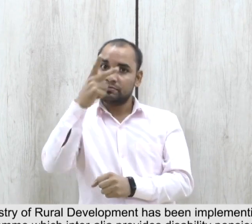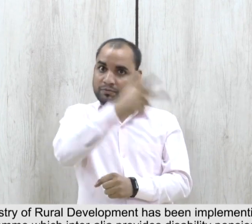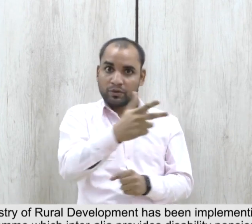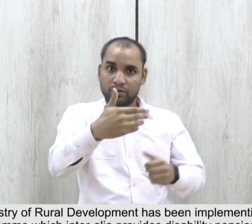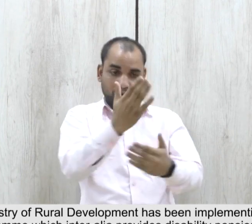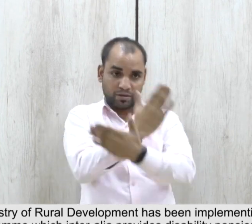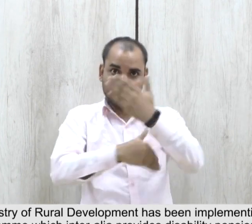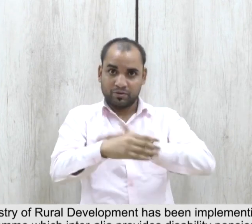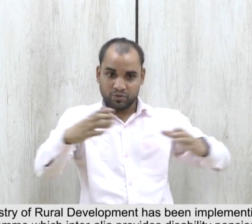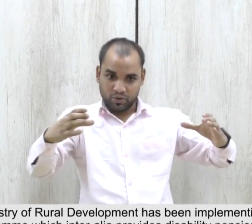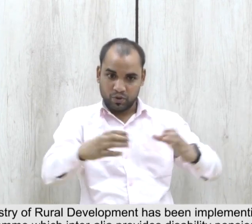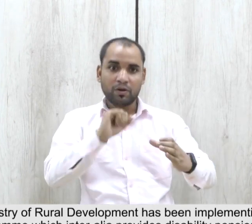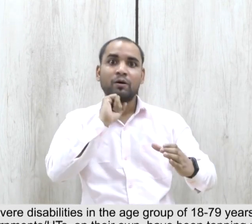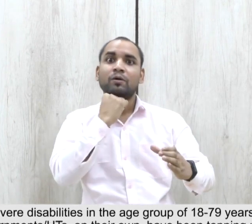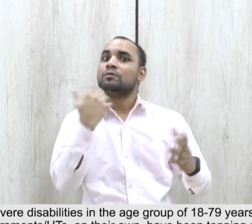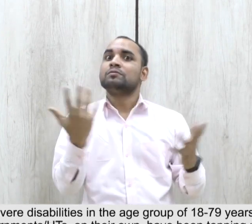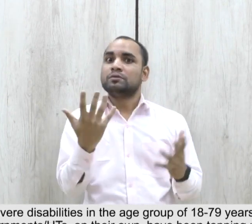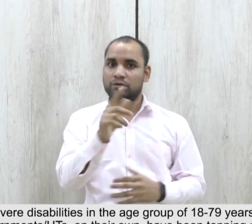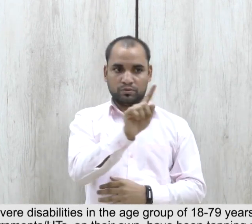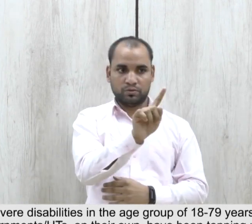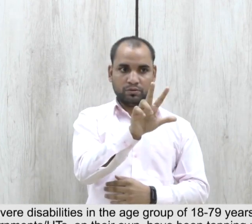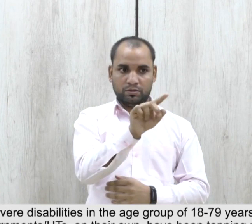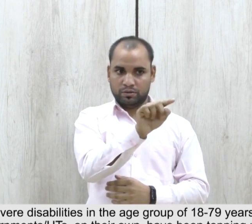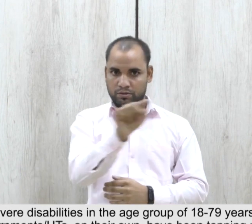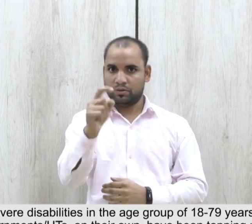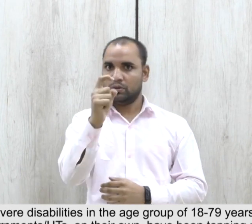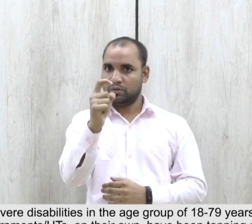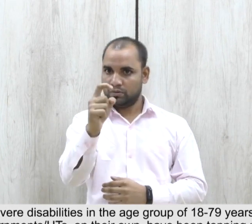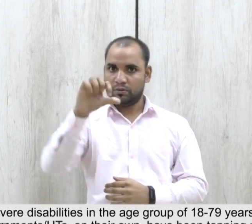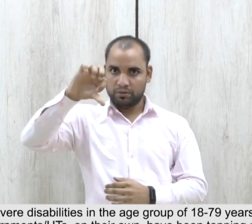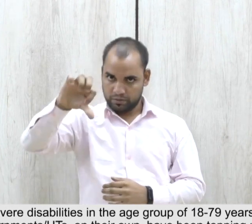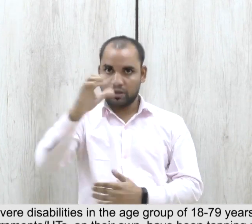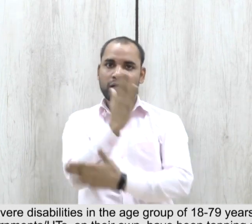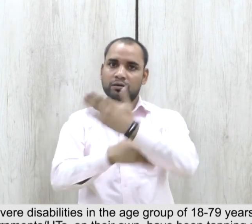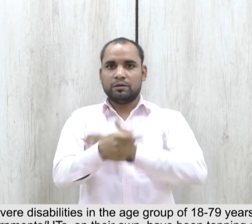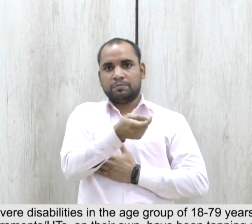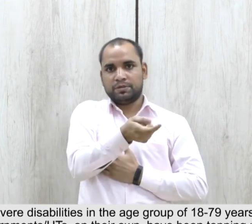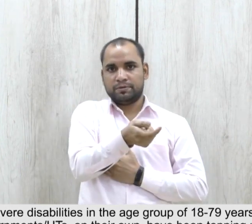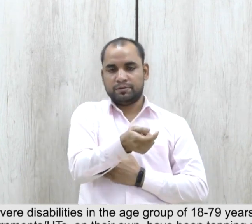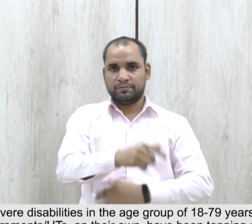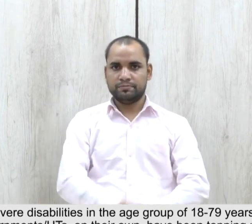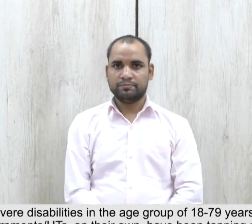disability pension to persons with severe disabilities in the age group of 18 to 79 years.